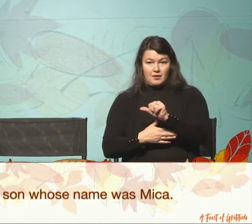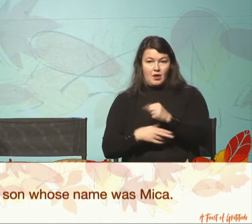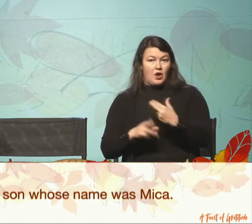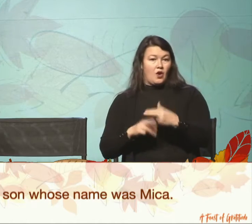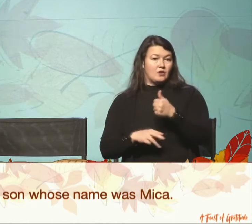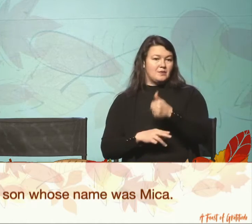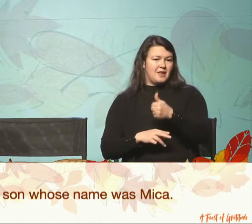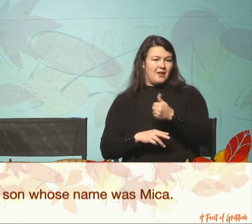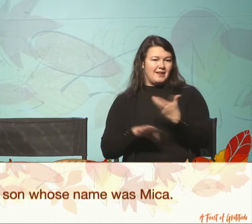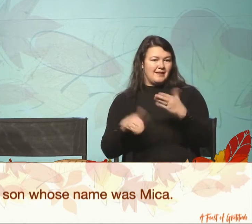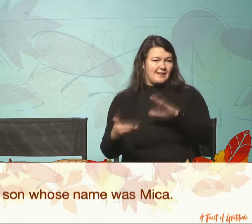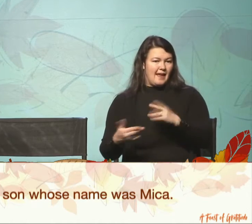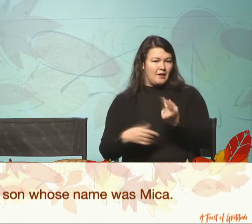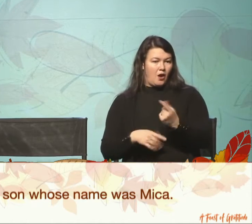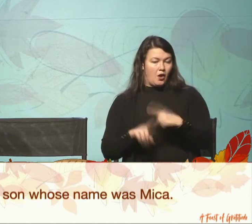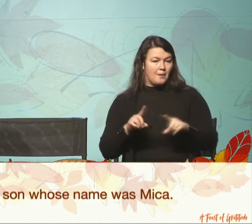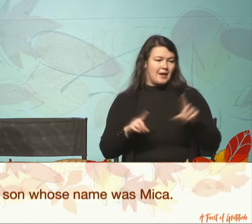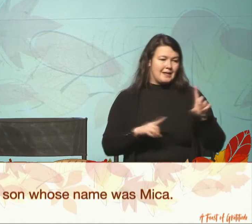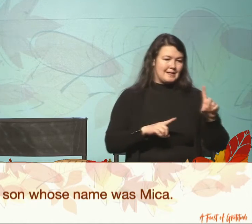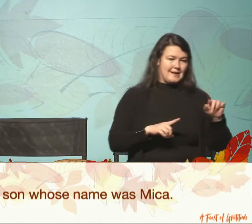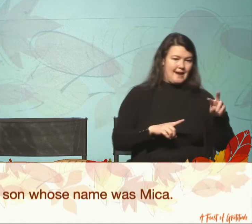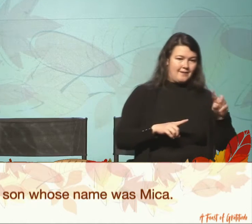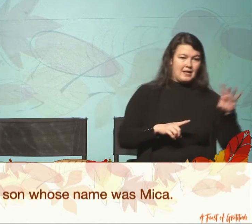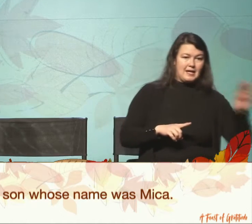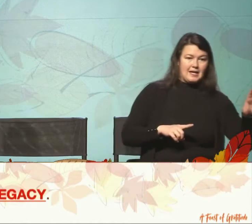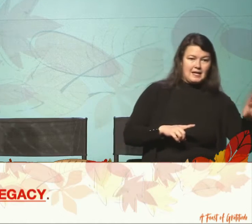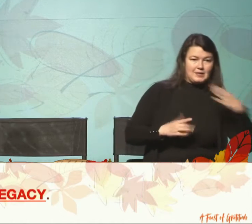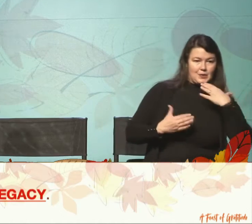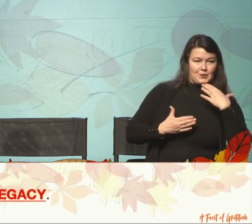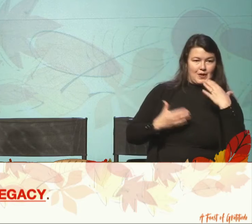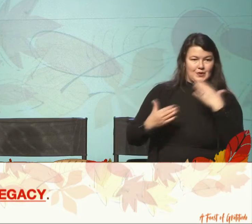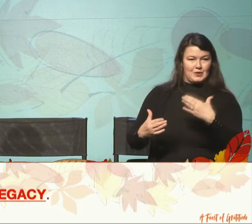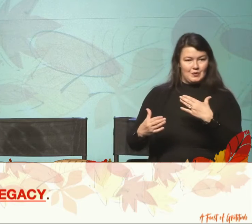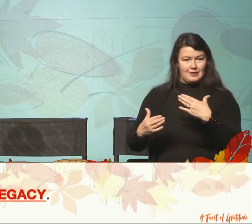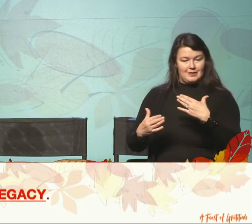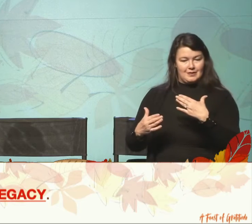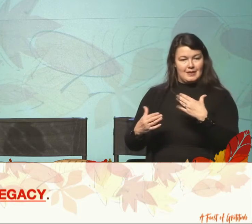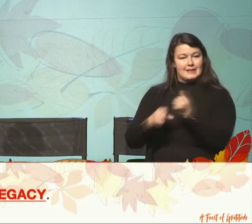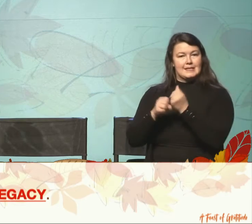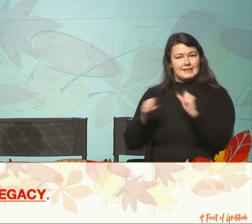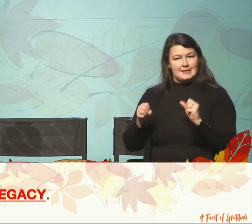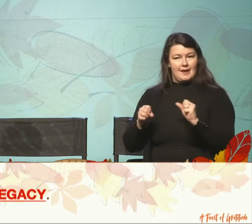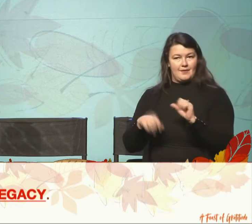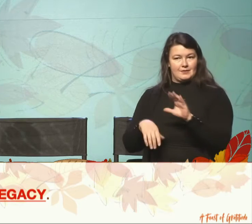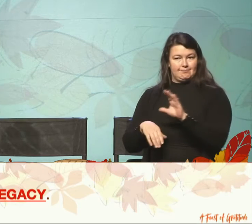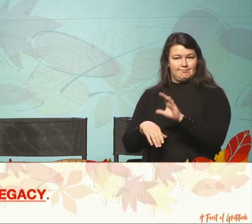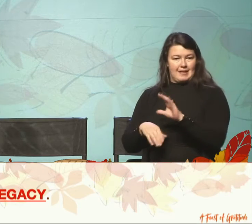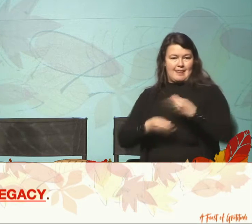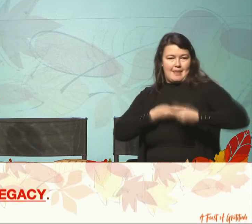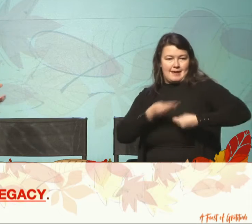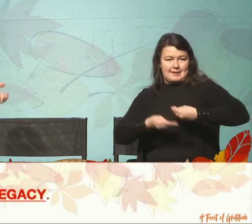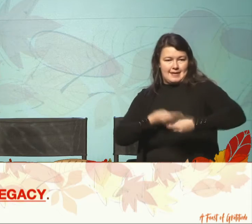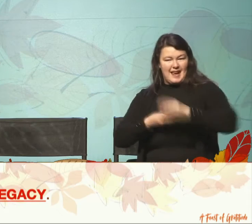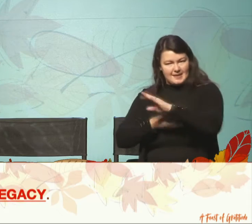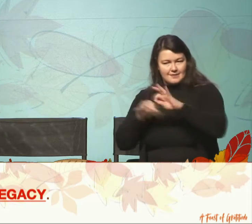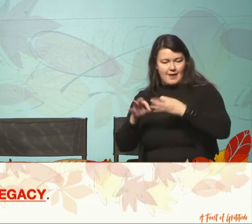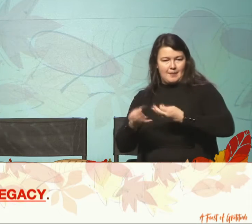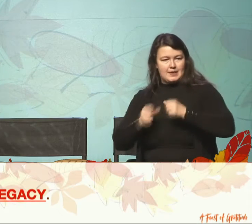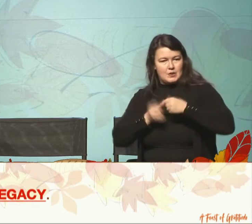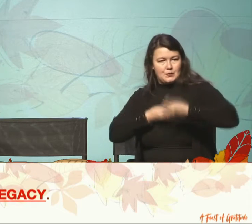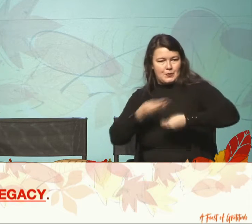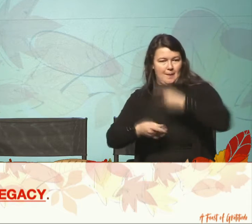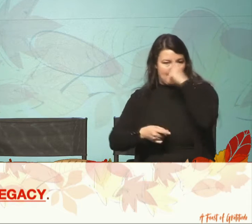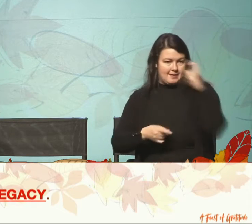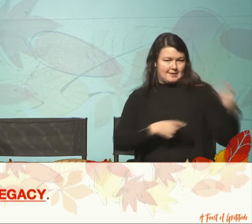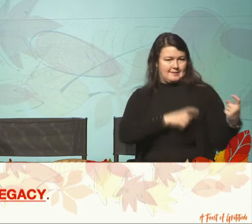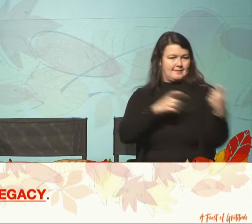dead dog. But here's the thing. David's gratitude, it saved a legacy. If we go over to the chronicler